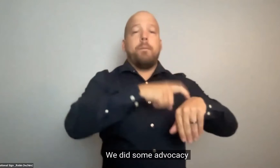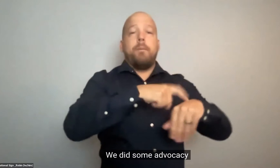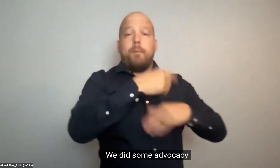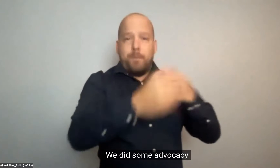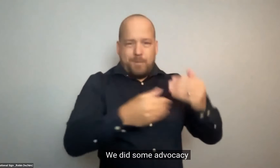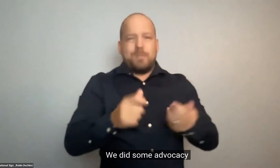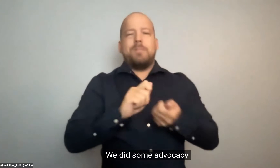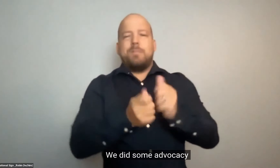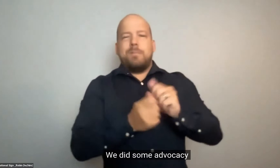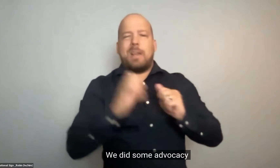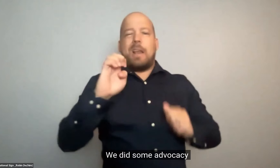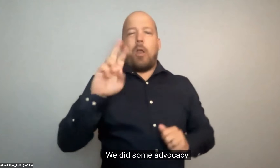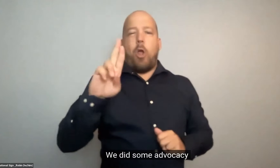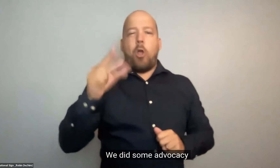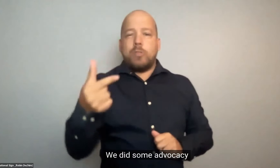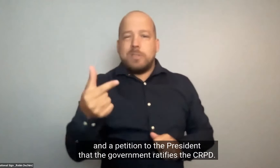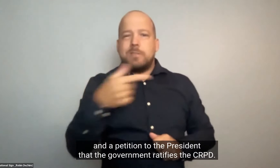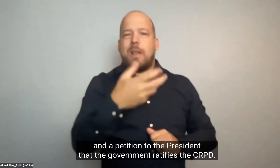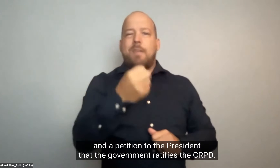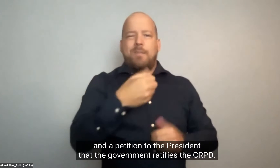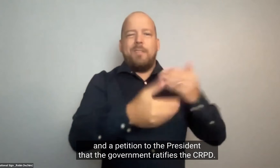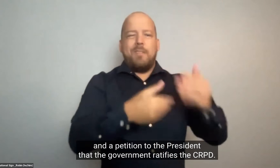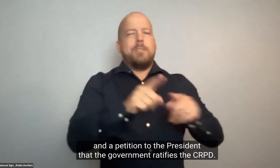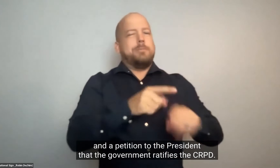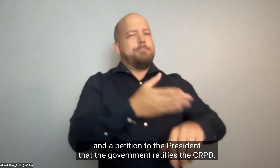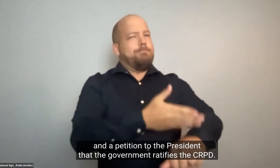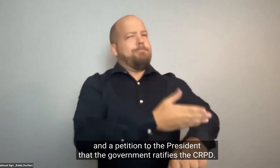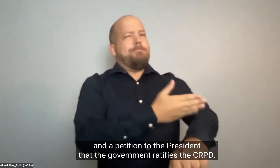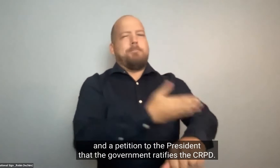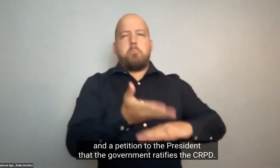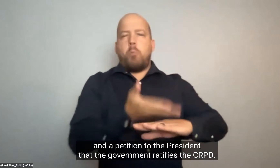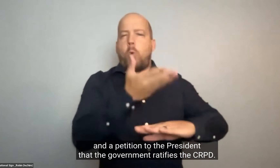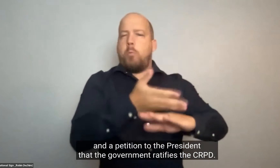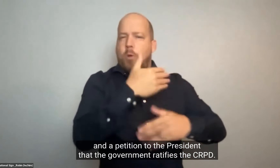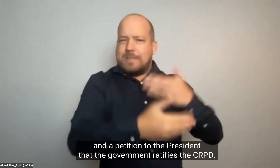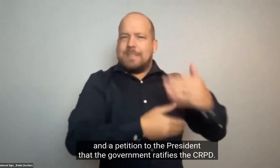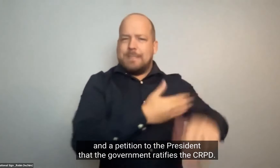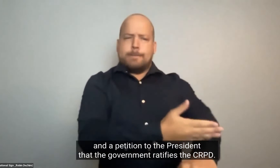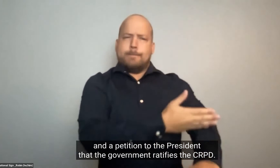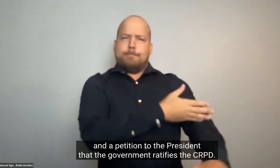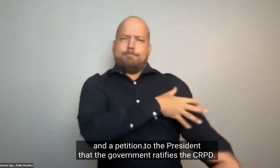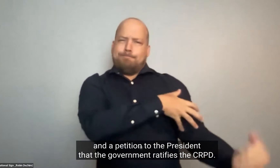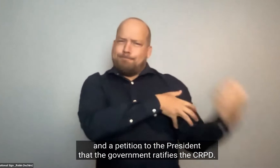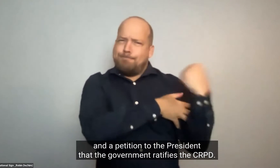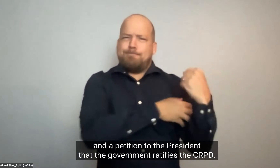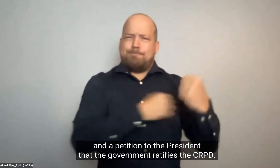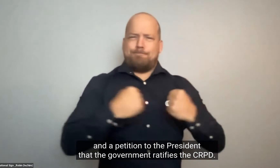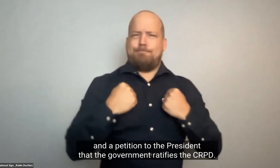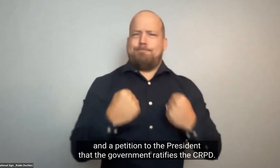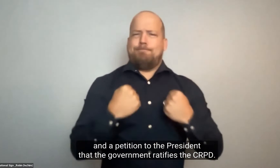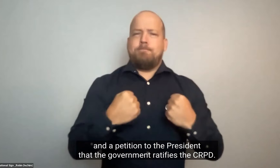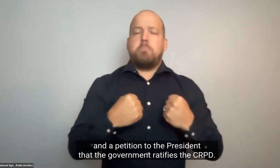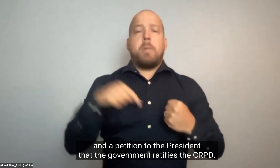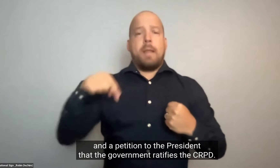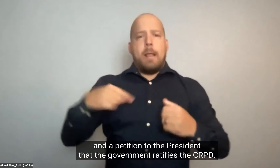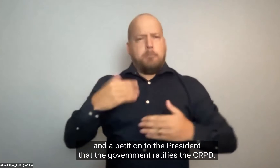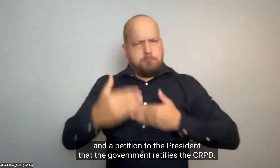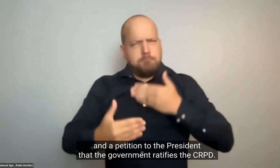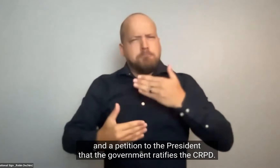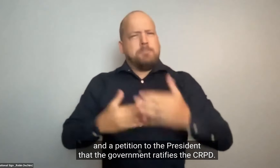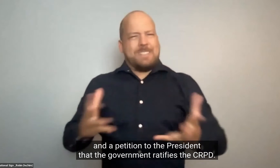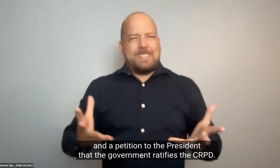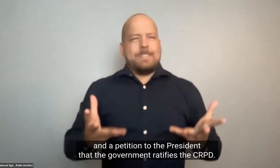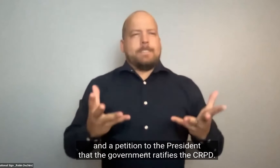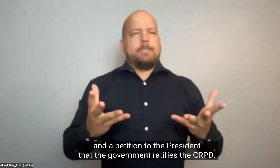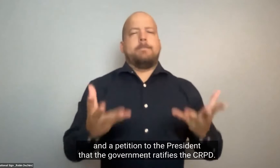We did some advocacy and a petition to the president that the government